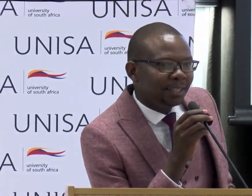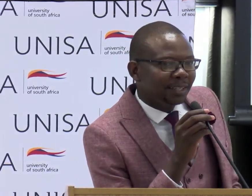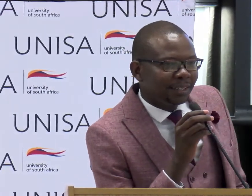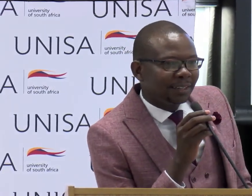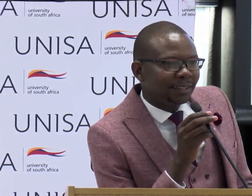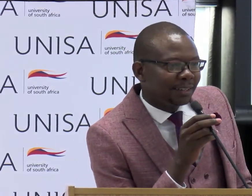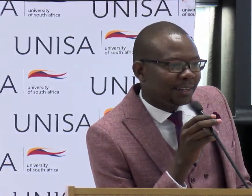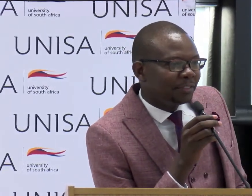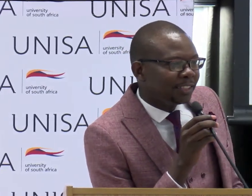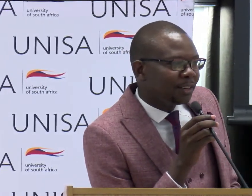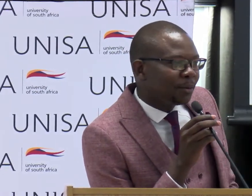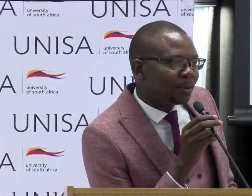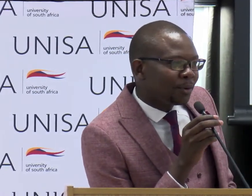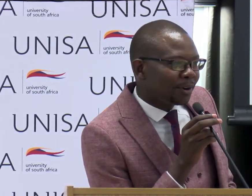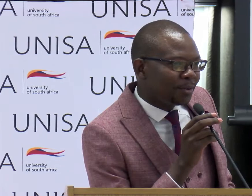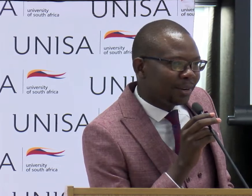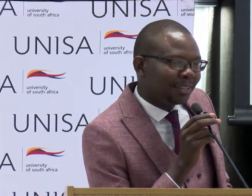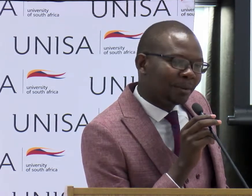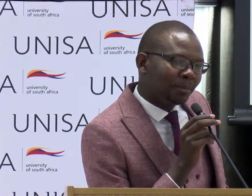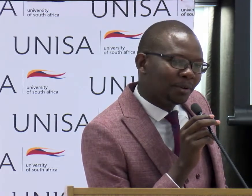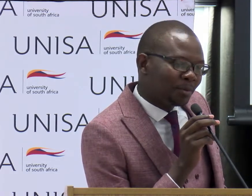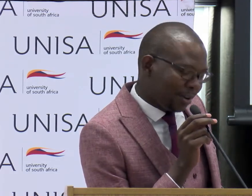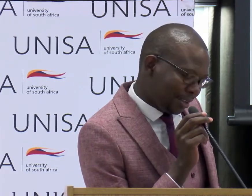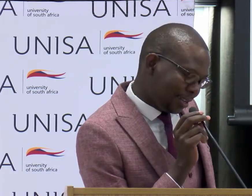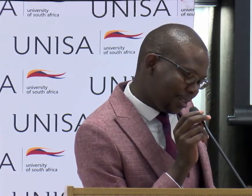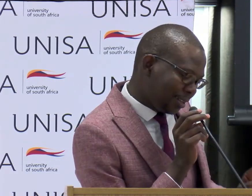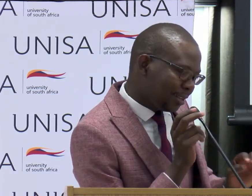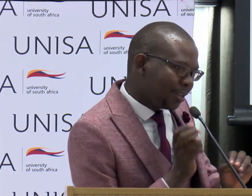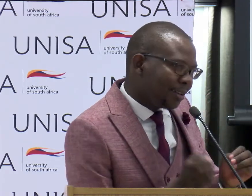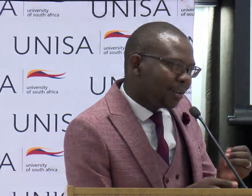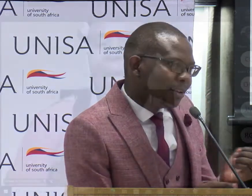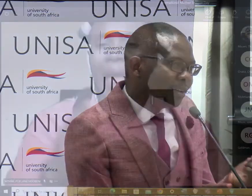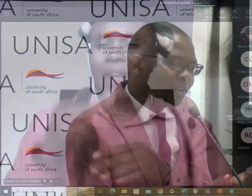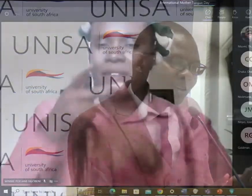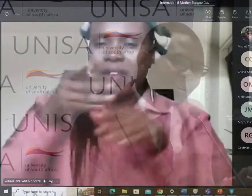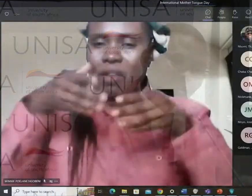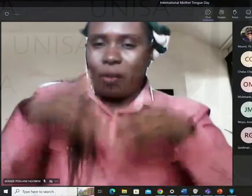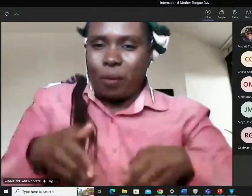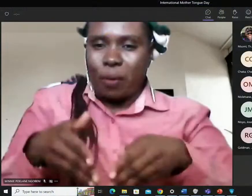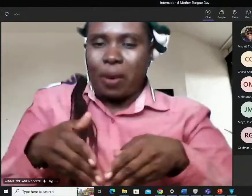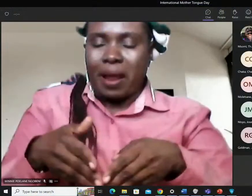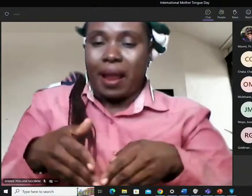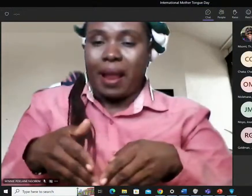Ka Sepedi re fetša go boloka kwa dirapeng kwa.